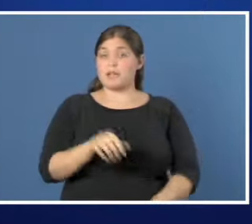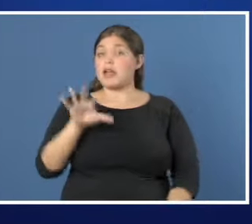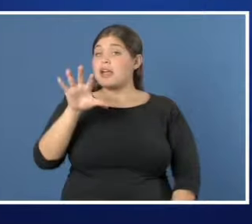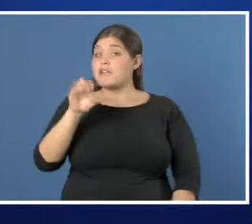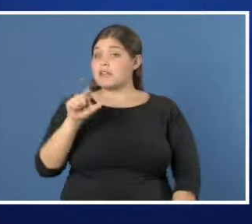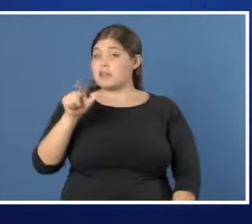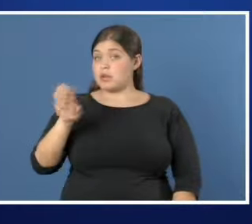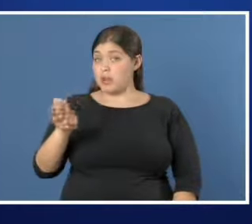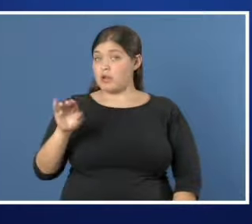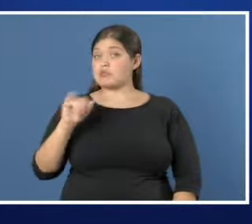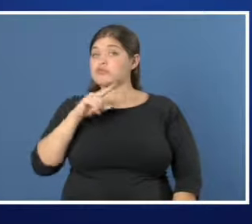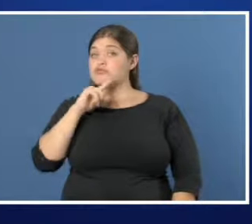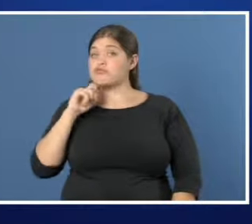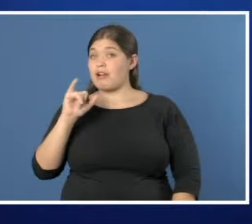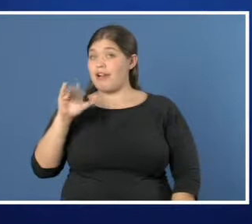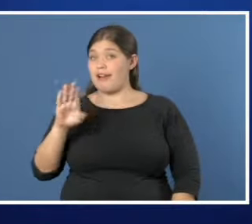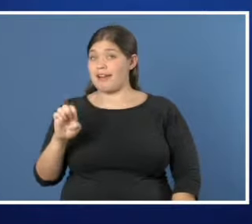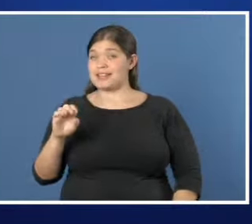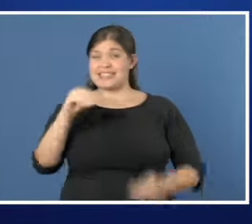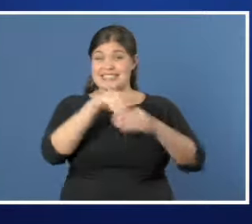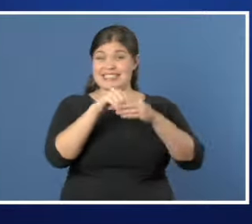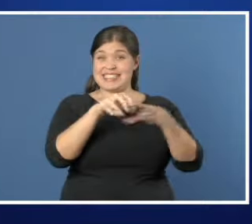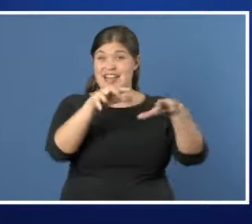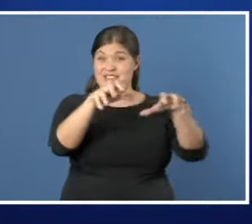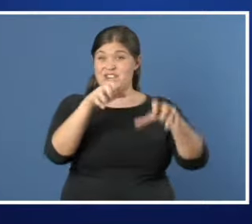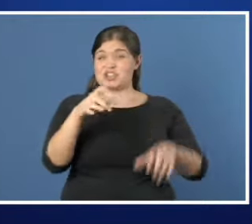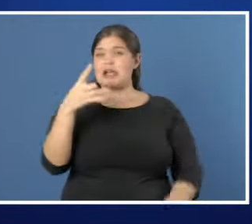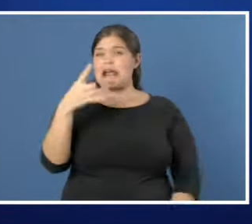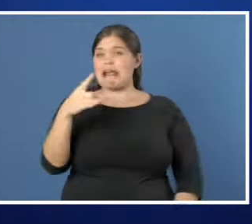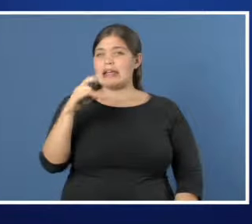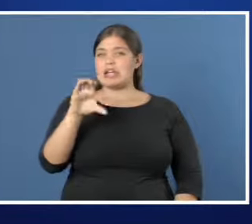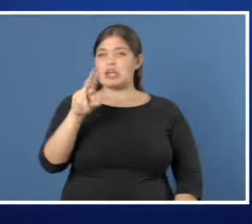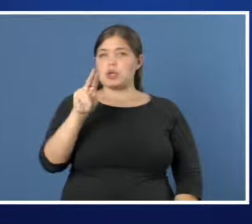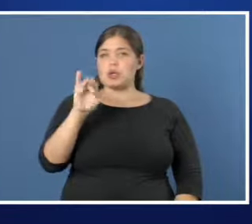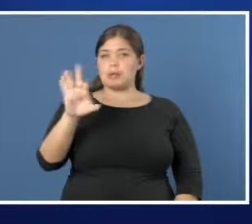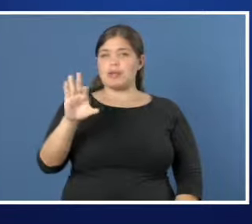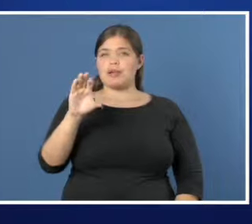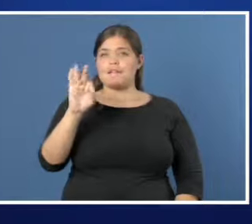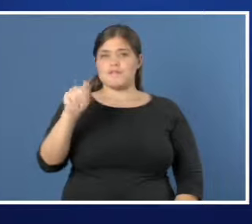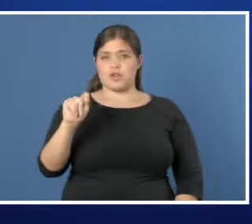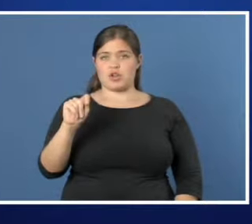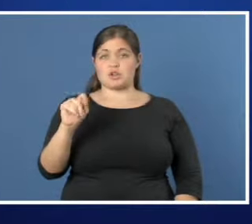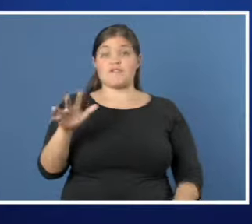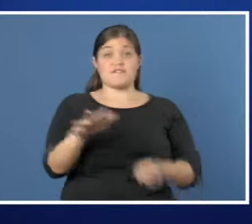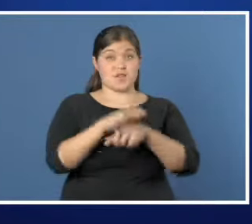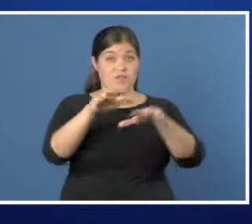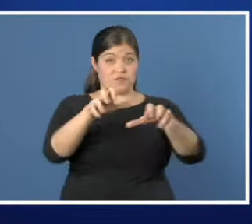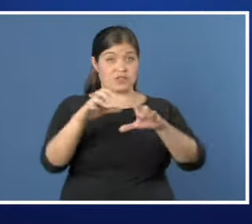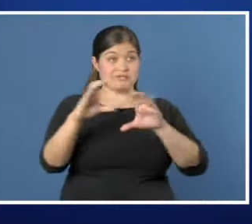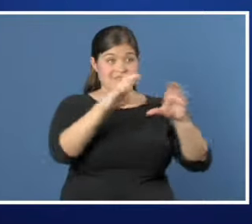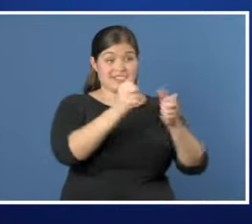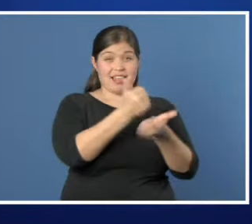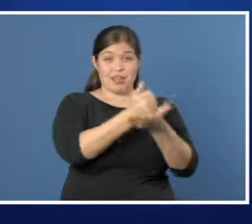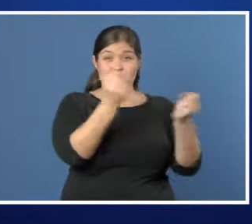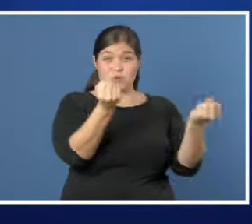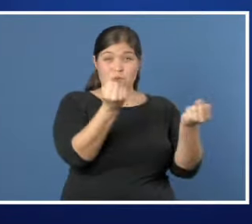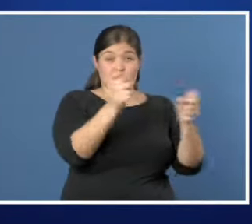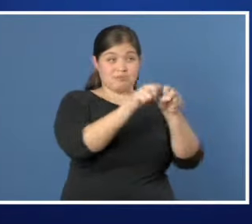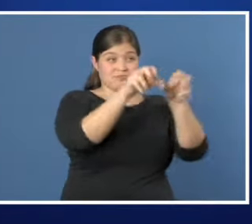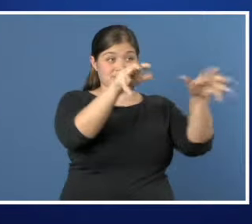a prolonged period of time. 50 pounds of dry ice should hold an 18 cubic foot